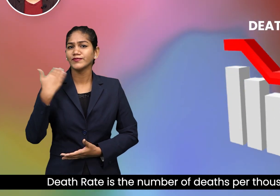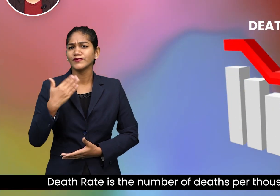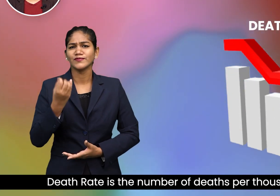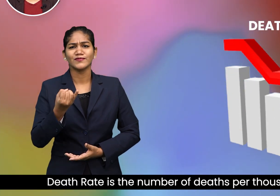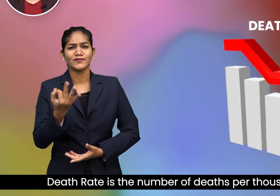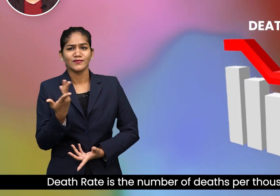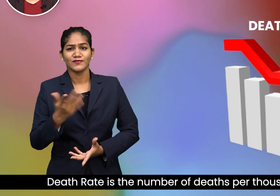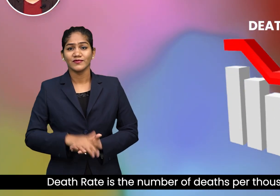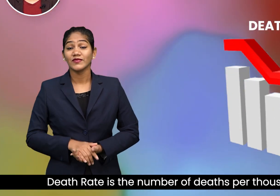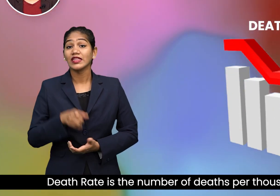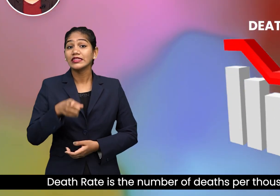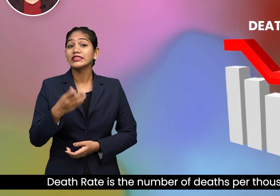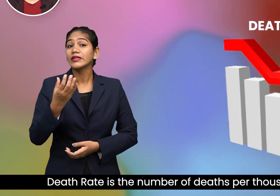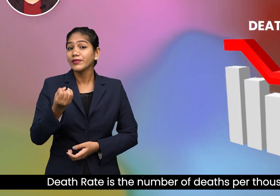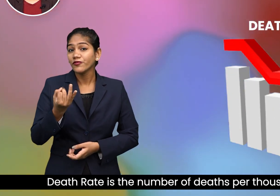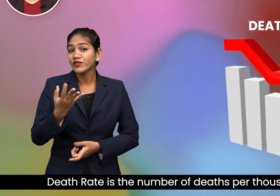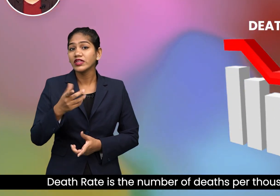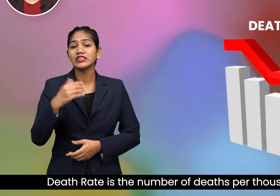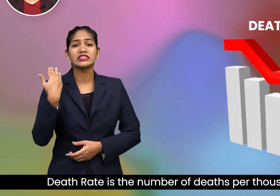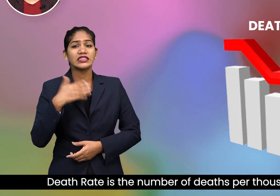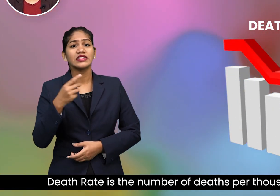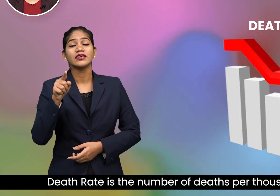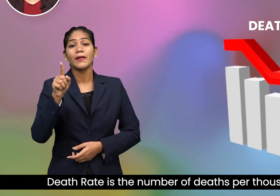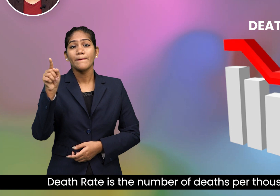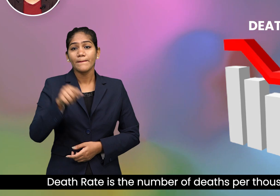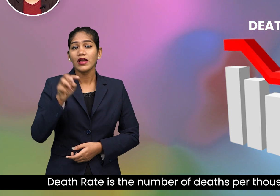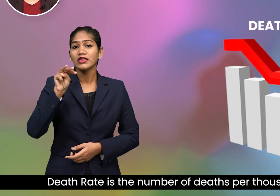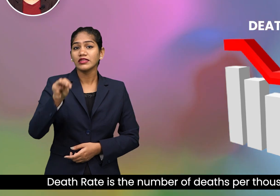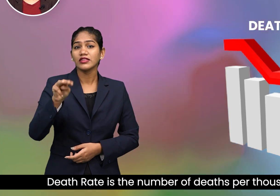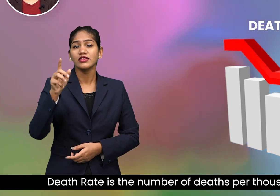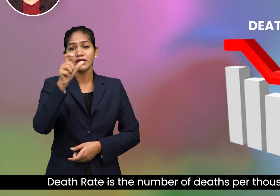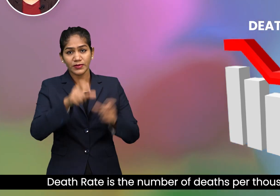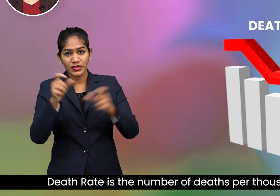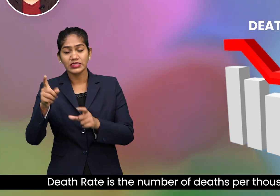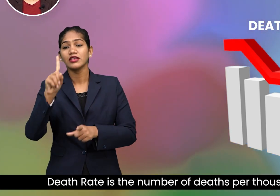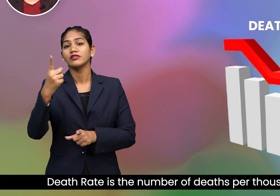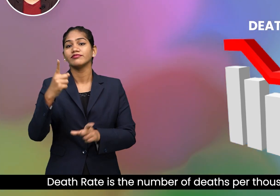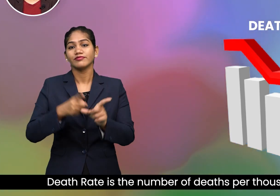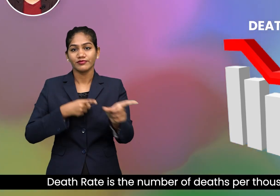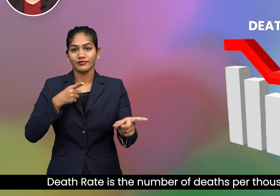Death rate is the number of deaths per 1,000 persons in a year.